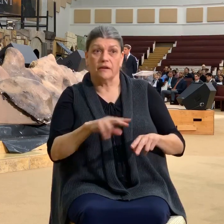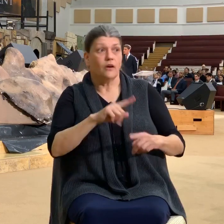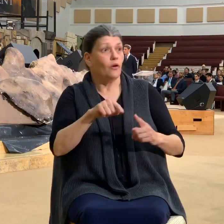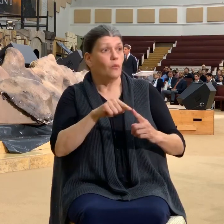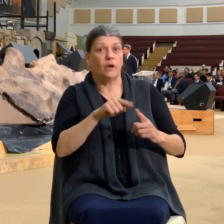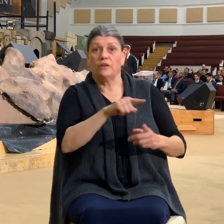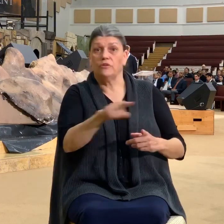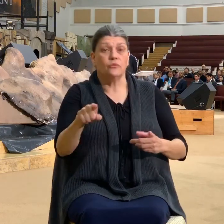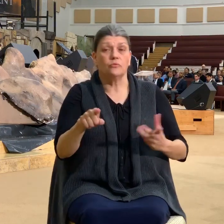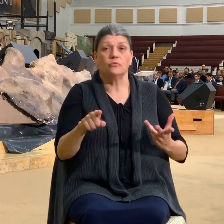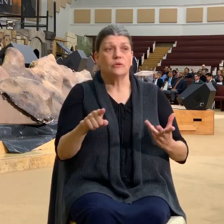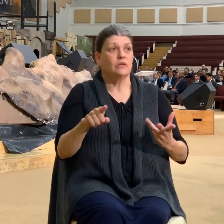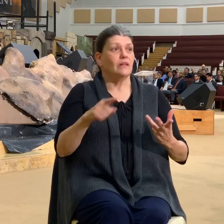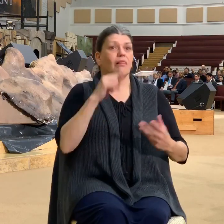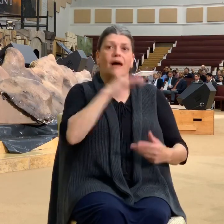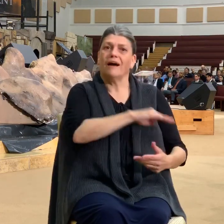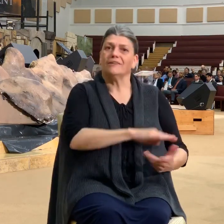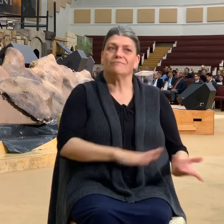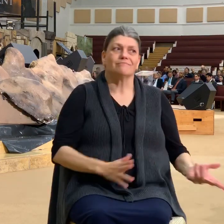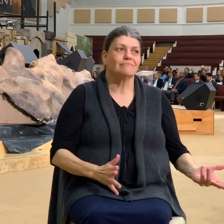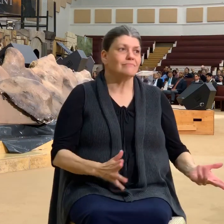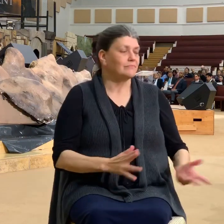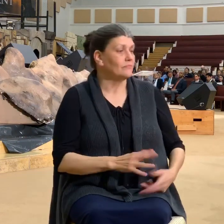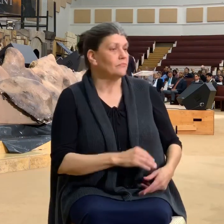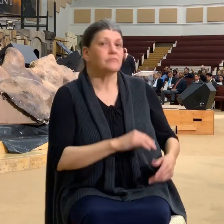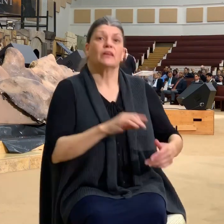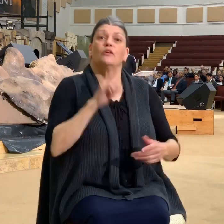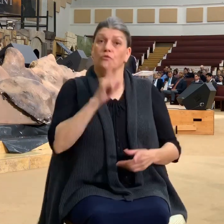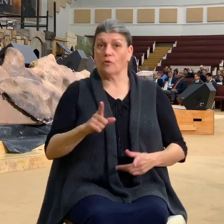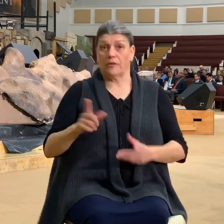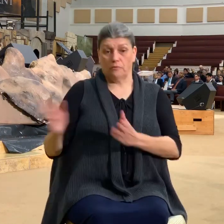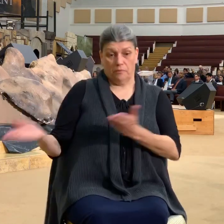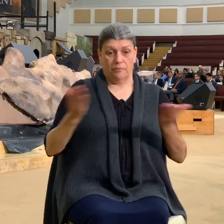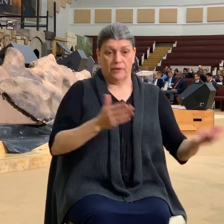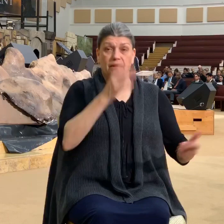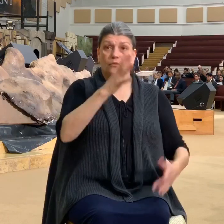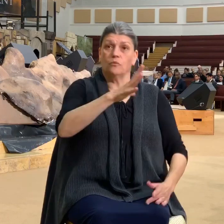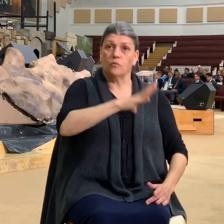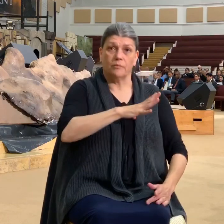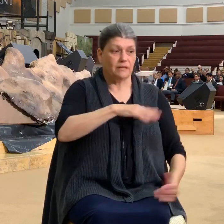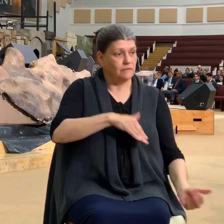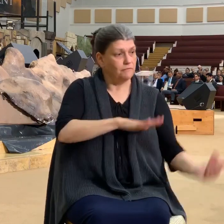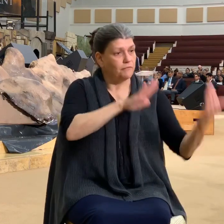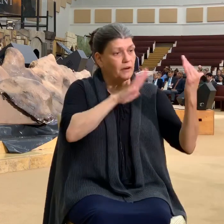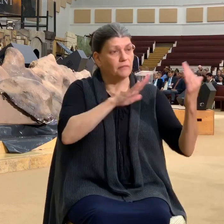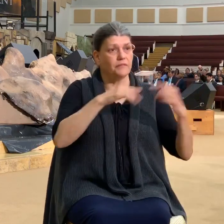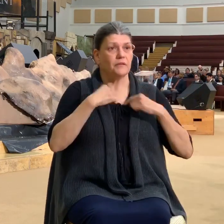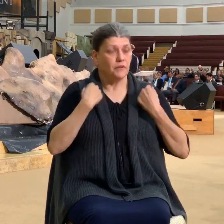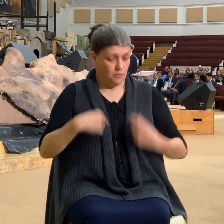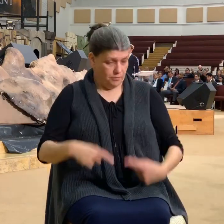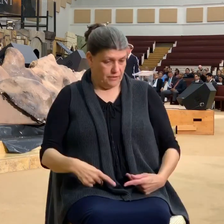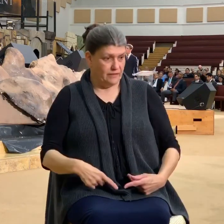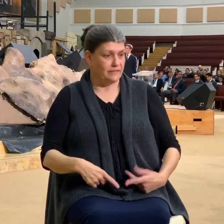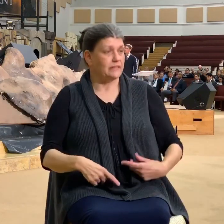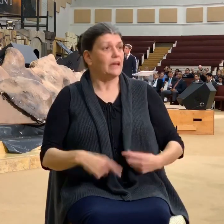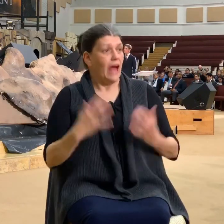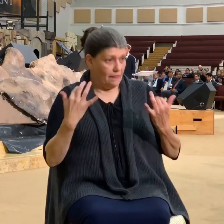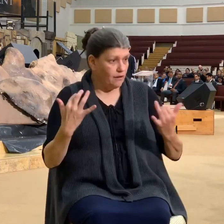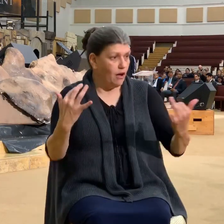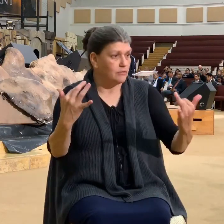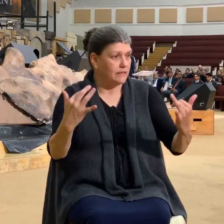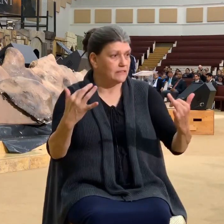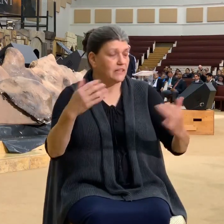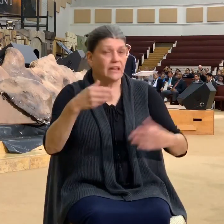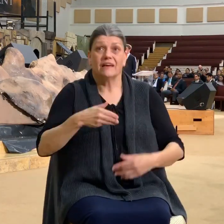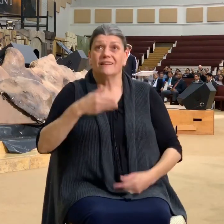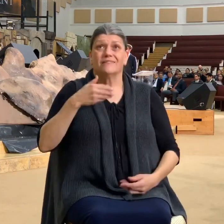the first one is found in the Bible. They would bring the woman before the priesthood, before the congregation, and there in front of God